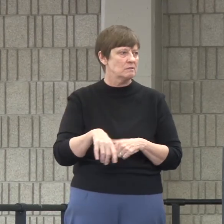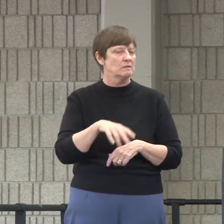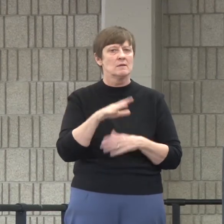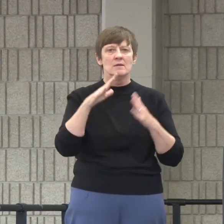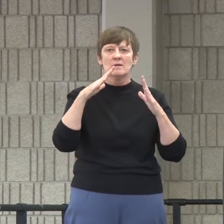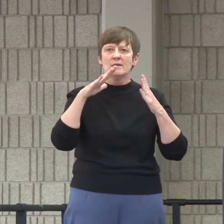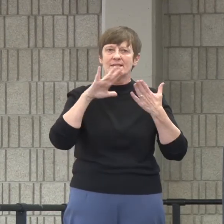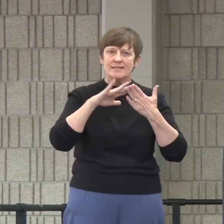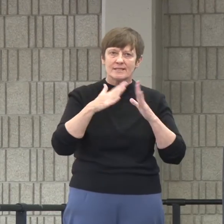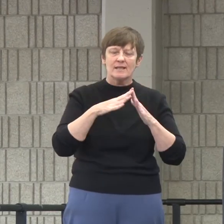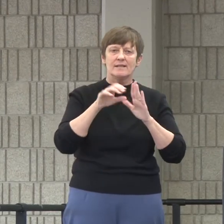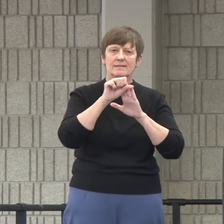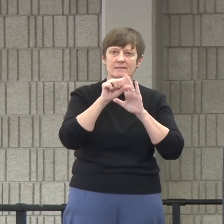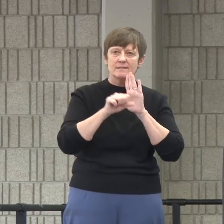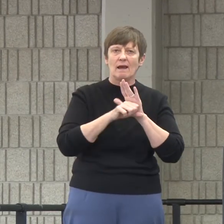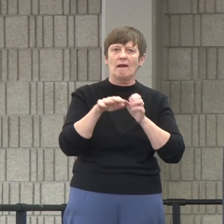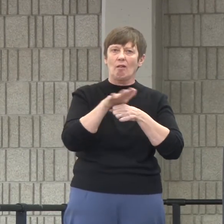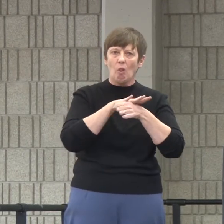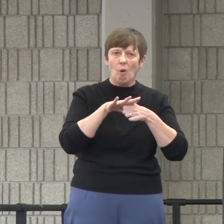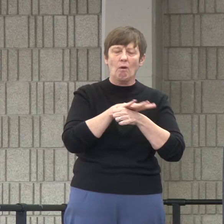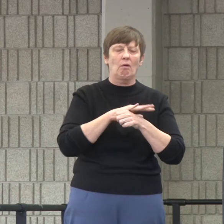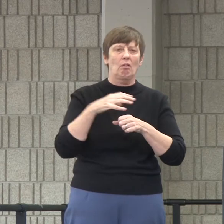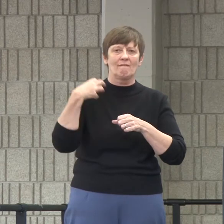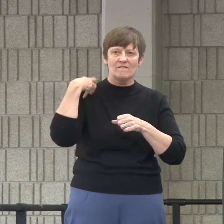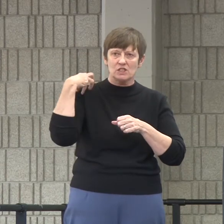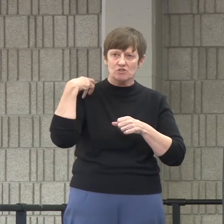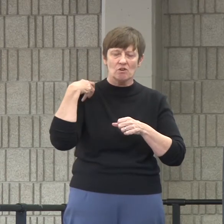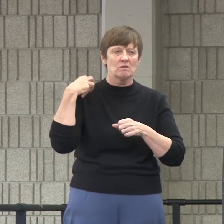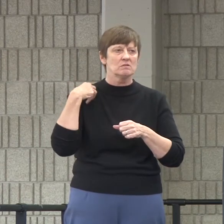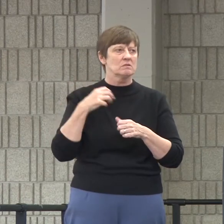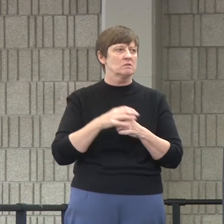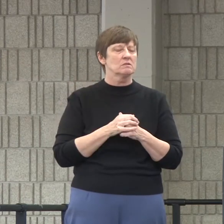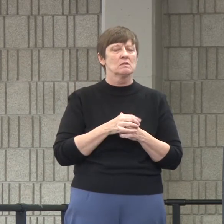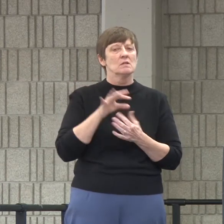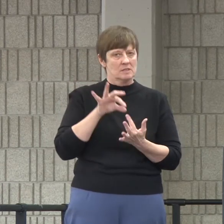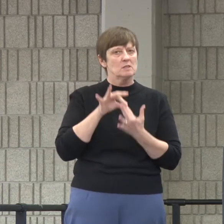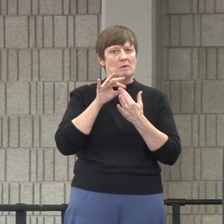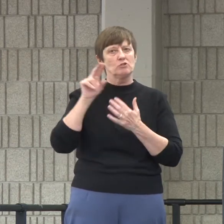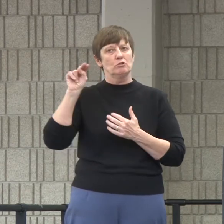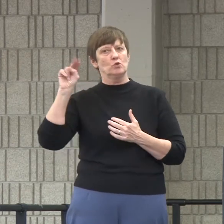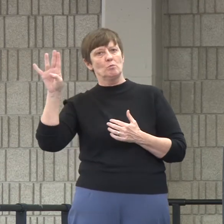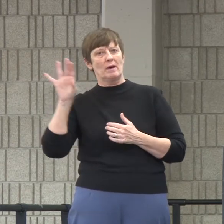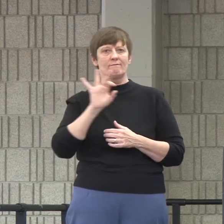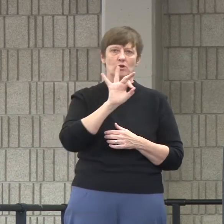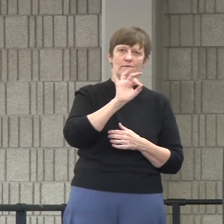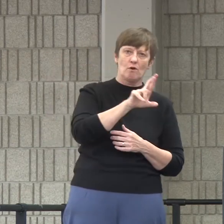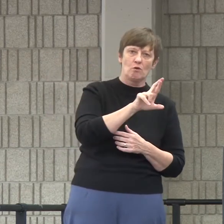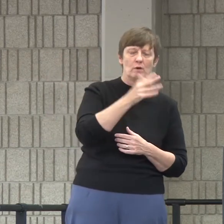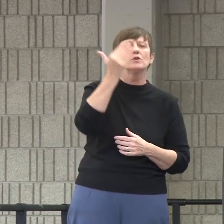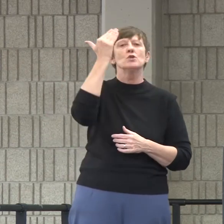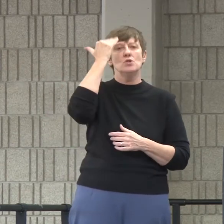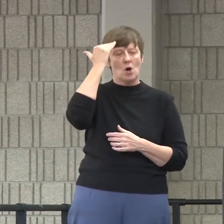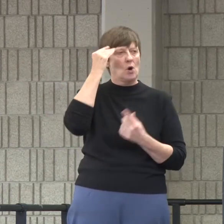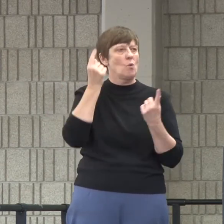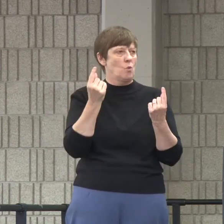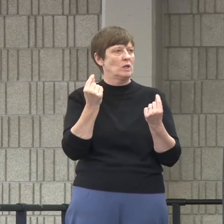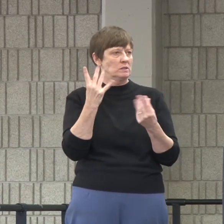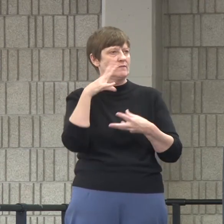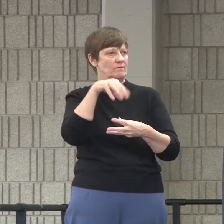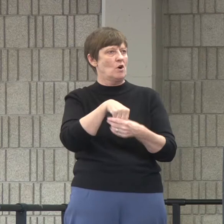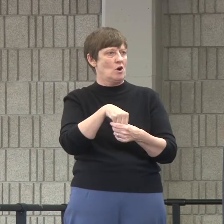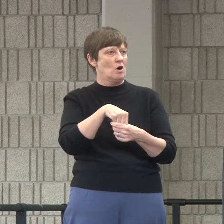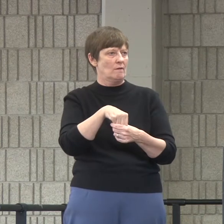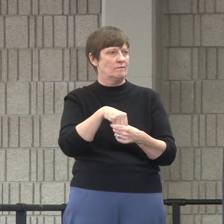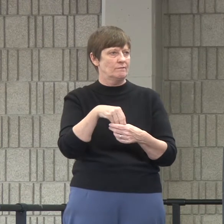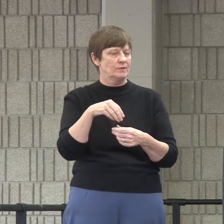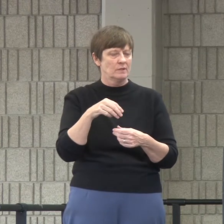state, local officials, especially in New Bedford and Fall River, that know what it takes to make